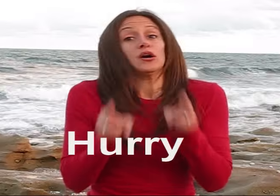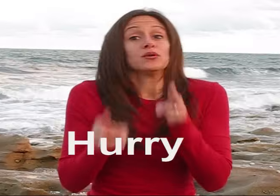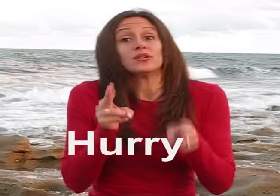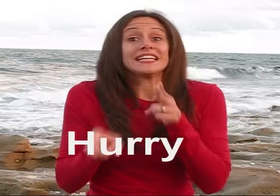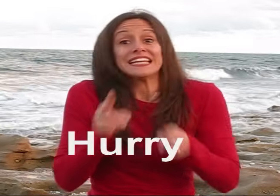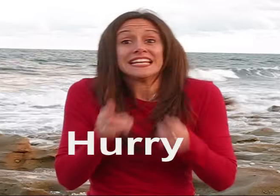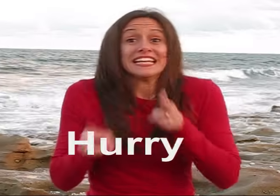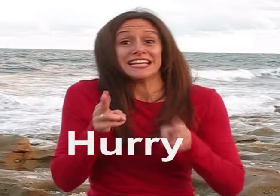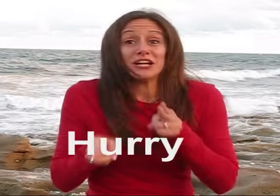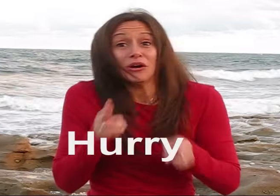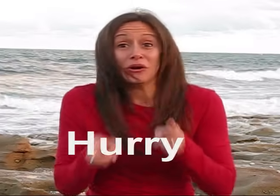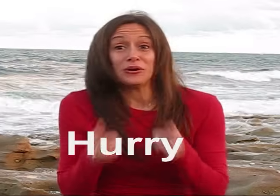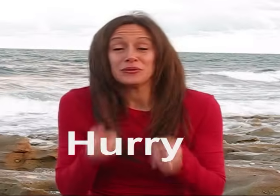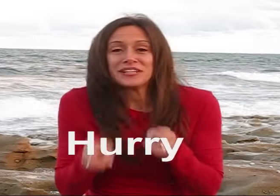Hurry, hurry.